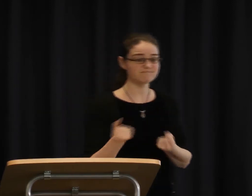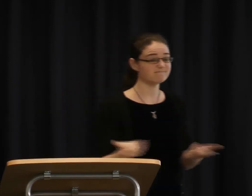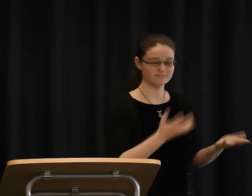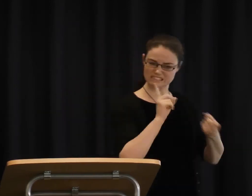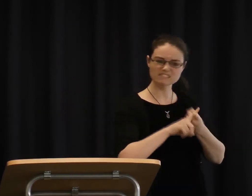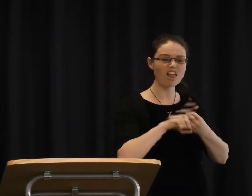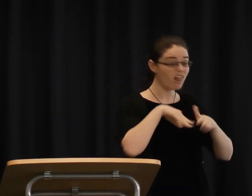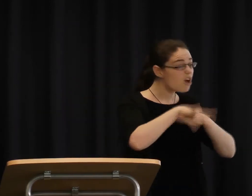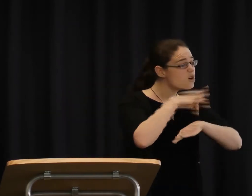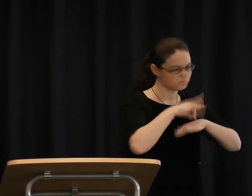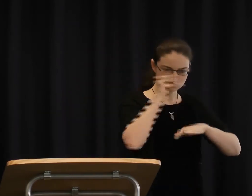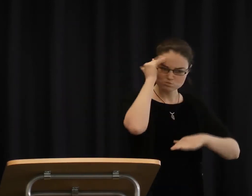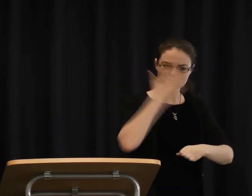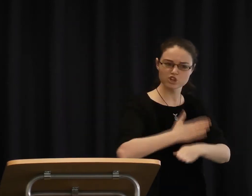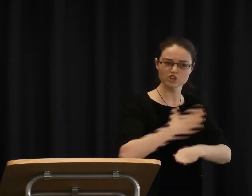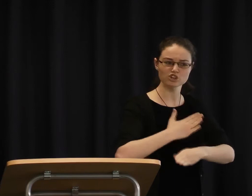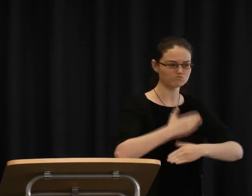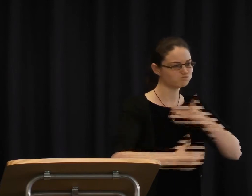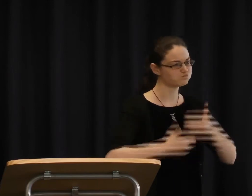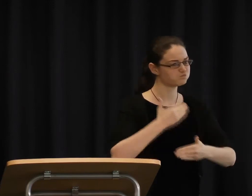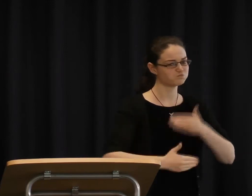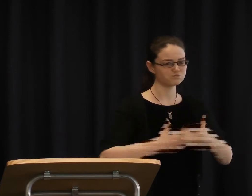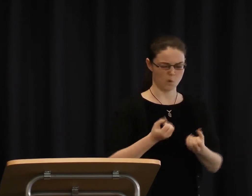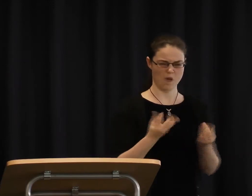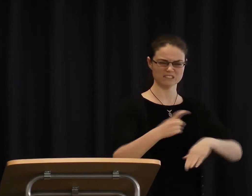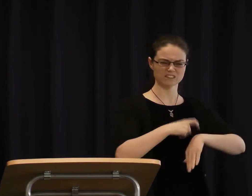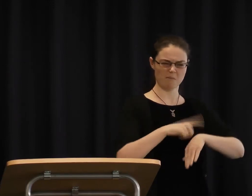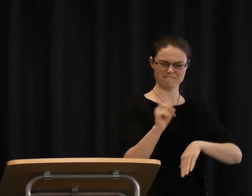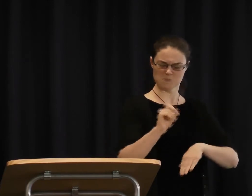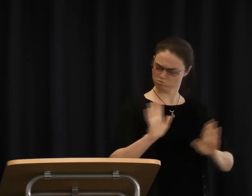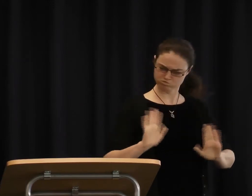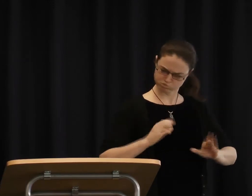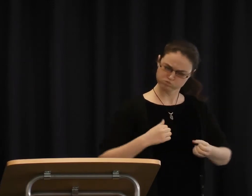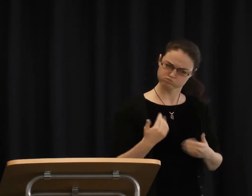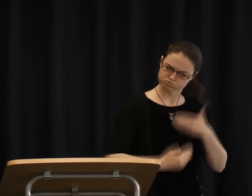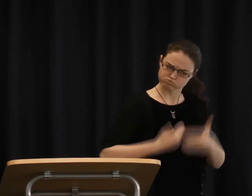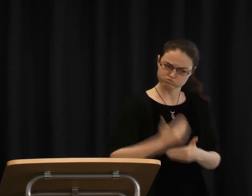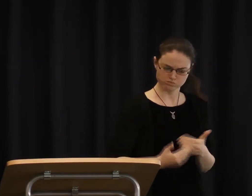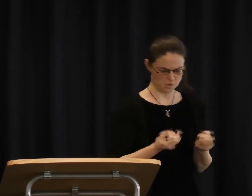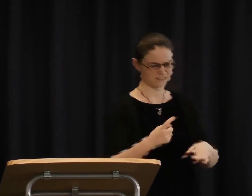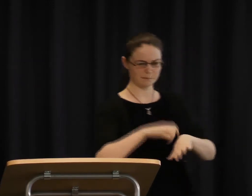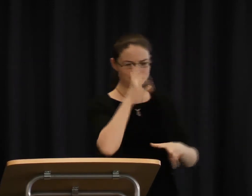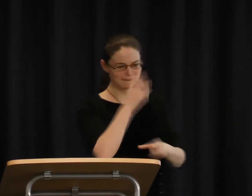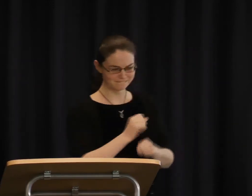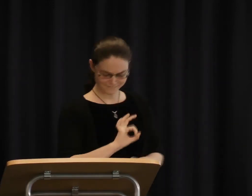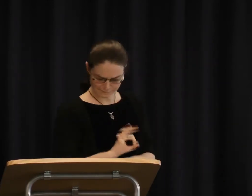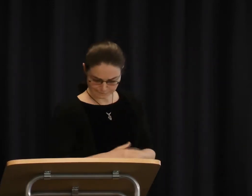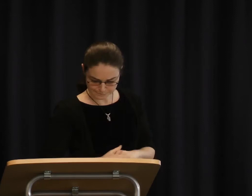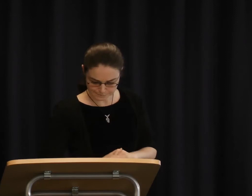that time, but he still, in hospital, worked. He didn't waste any time at all. He kept working. I don't think he